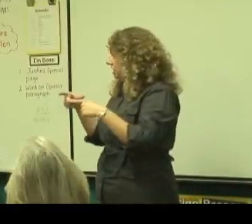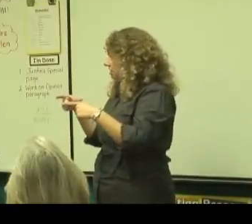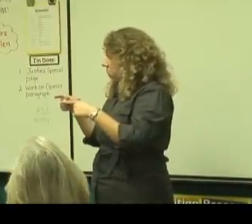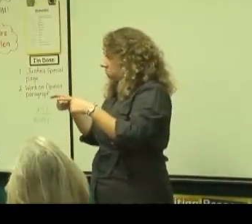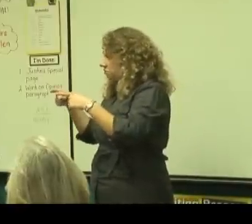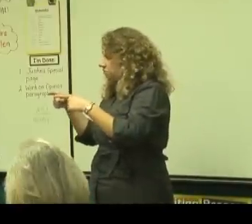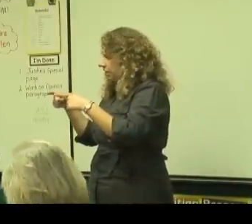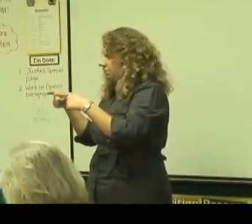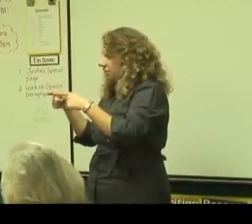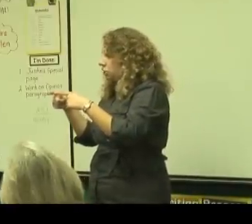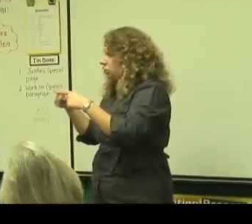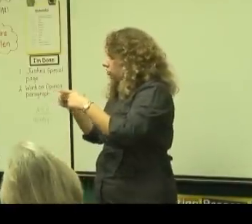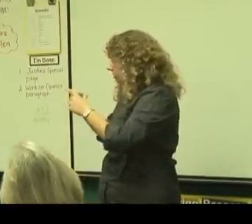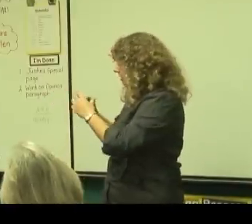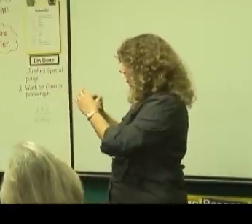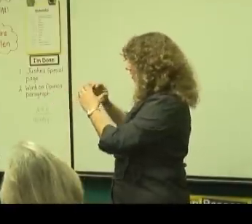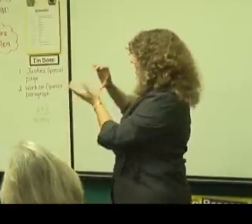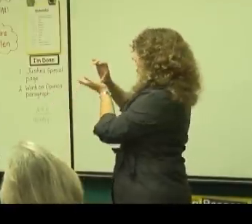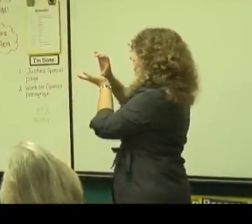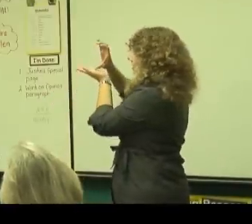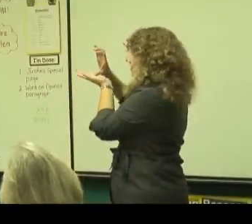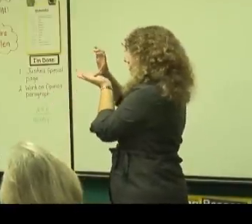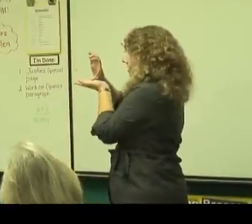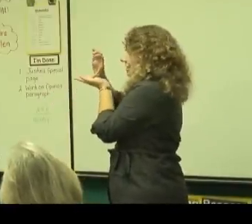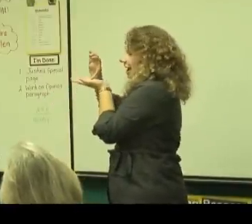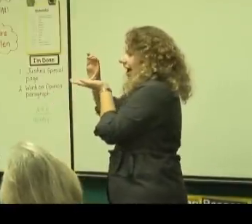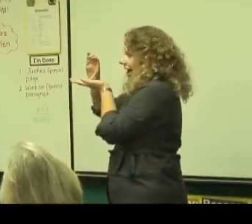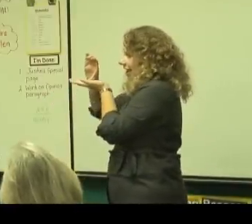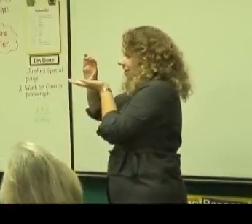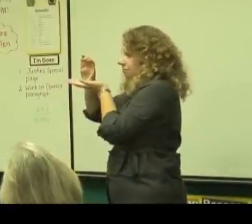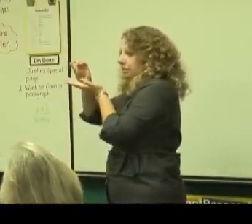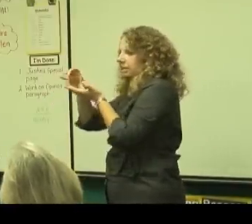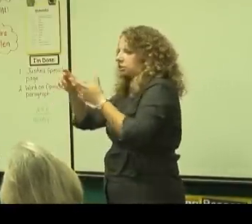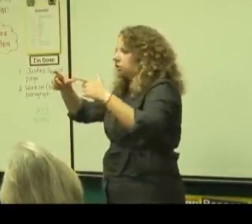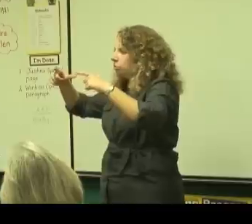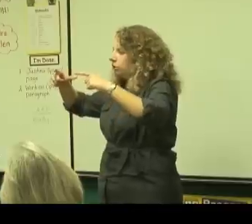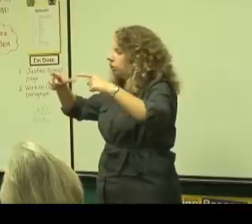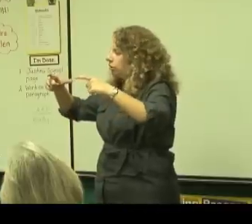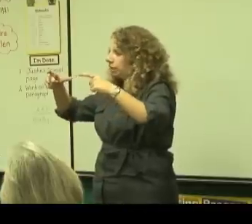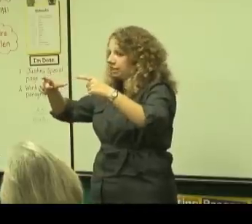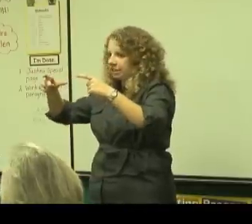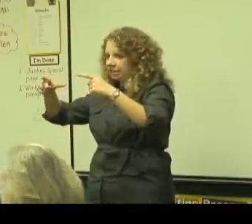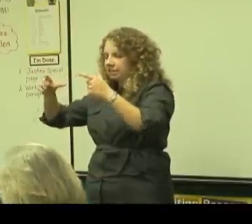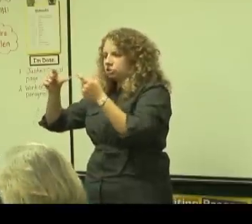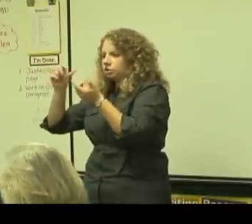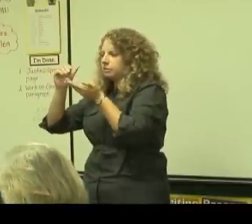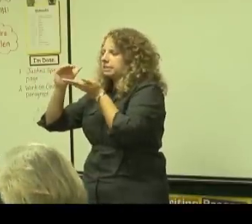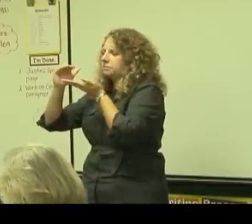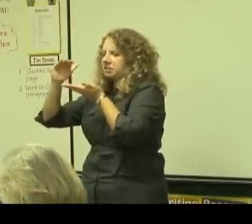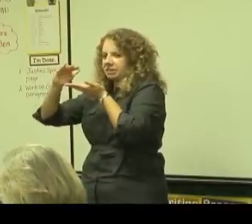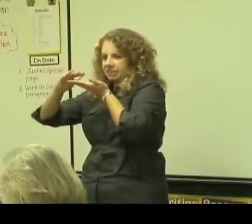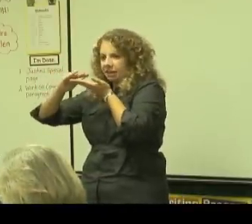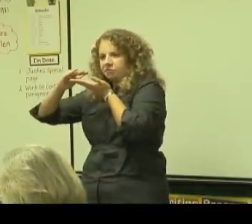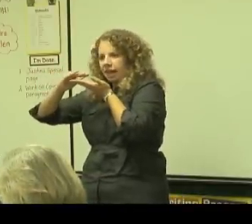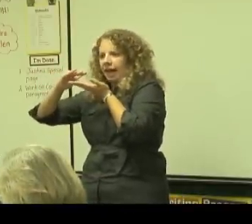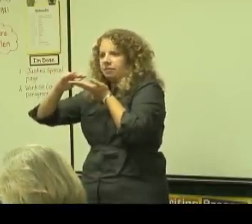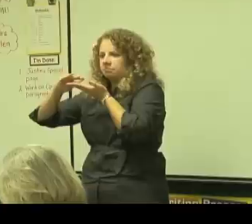tortilla. So it'd be like this. So it's not like this high, because we know like this is going to be something that's like flat.